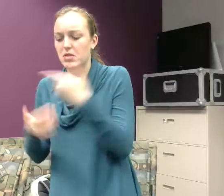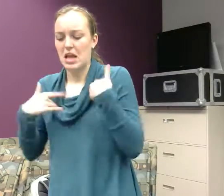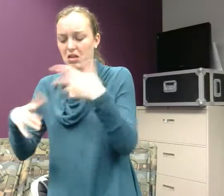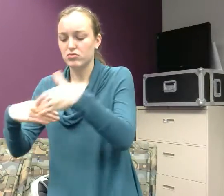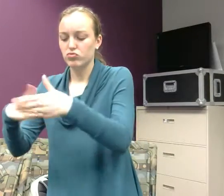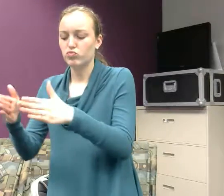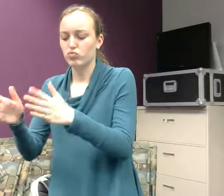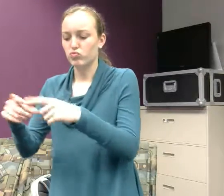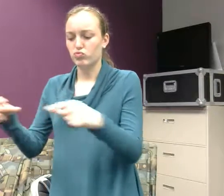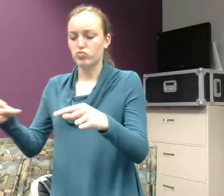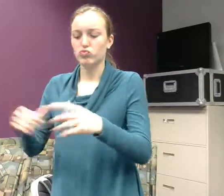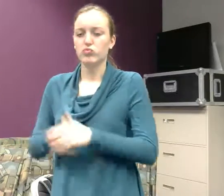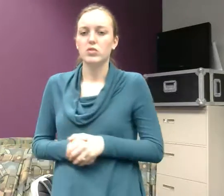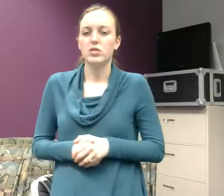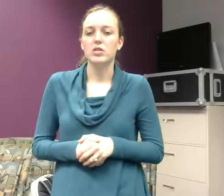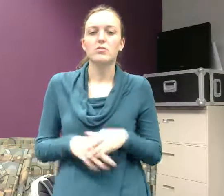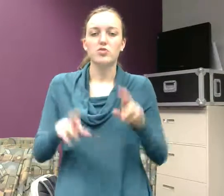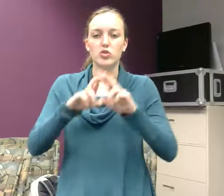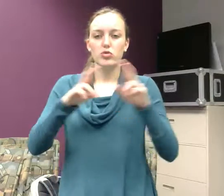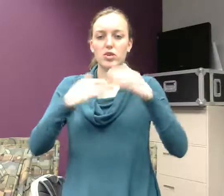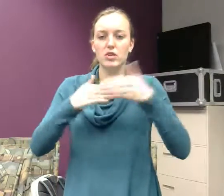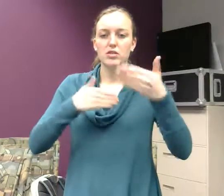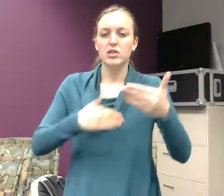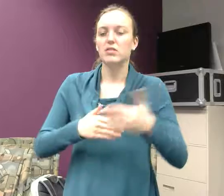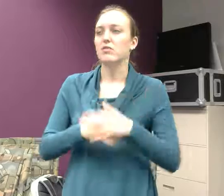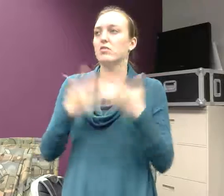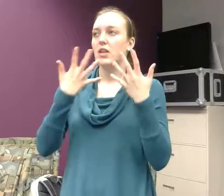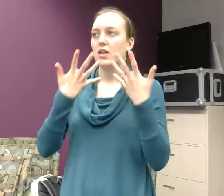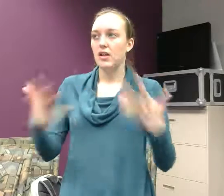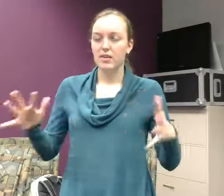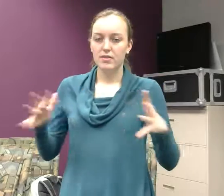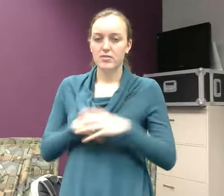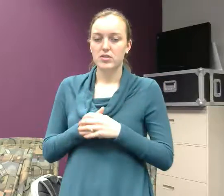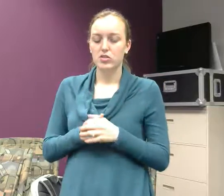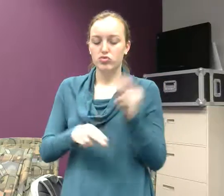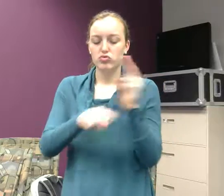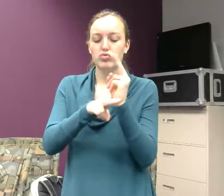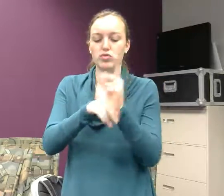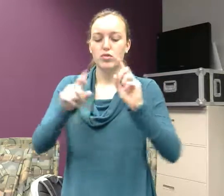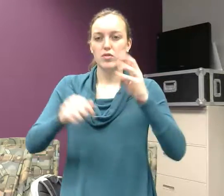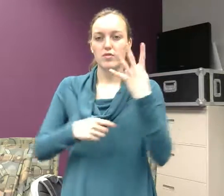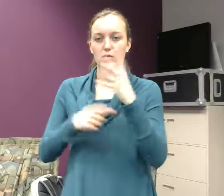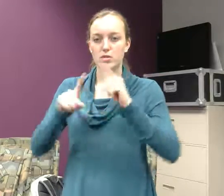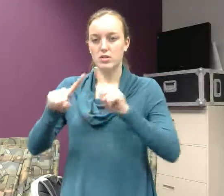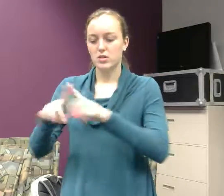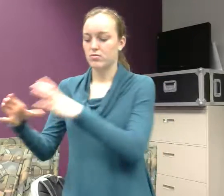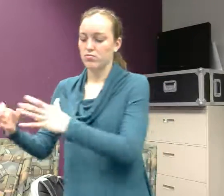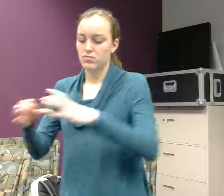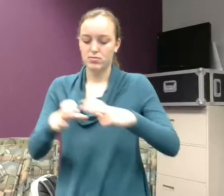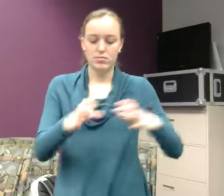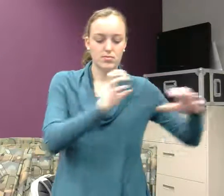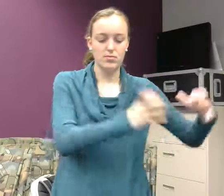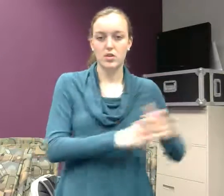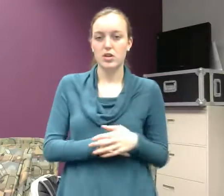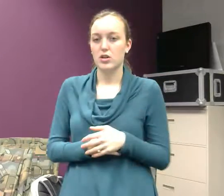Right? Next, we'll be using the 4 different solutions, and we'll be working with partners